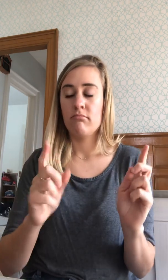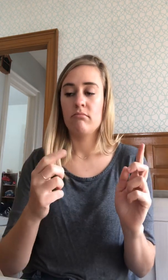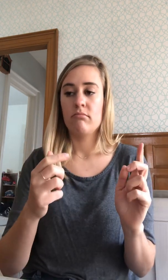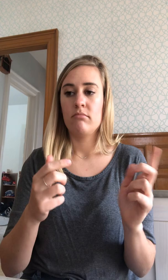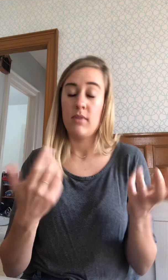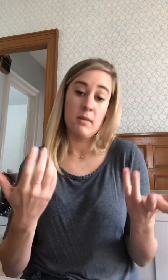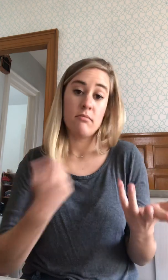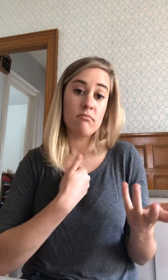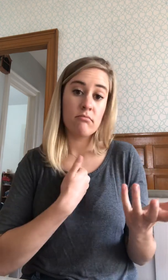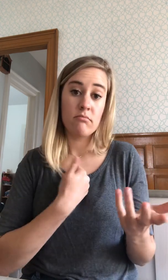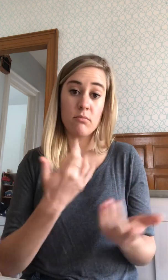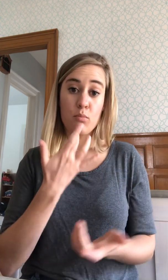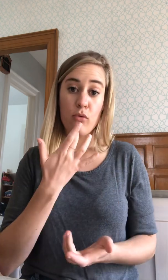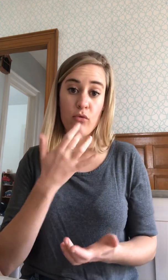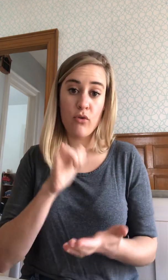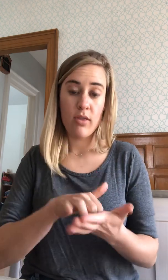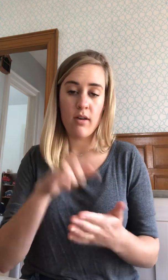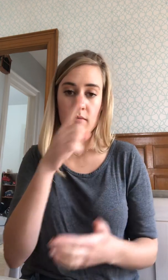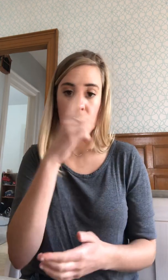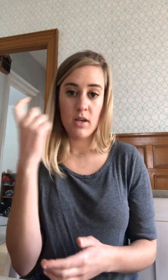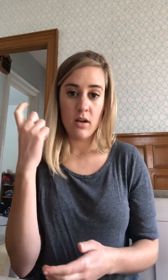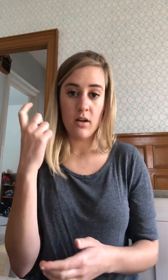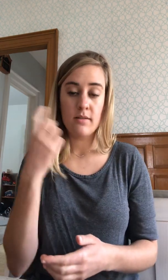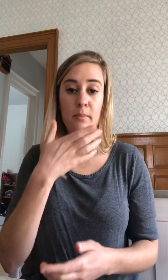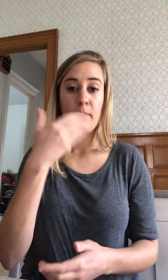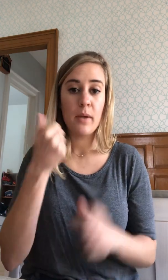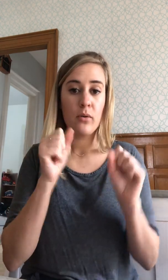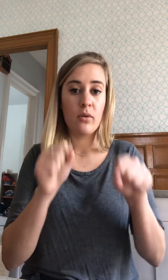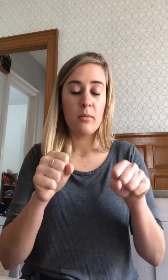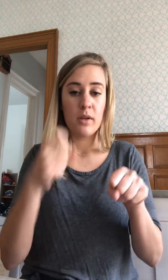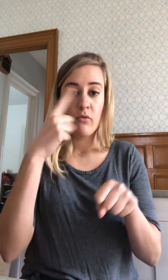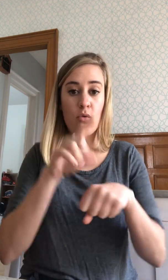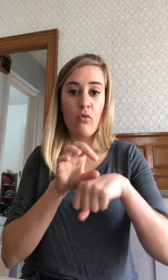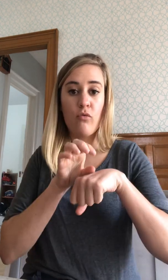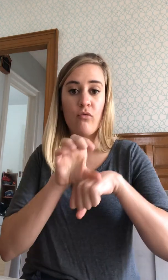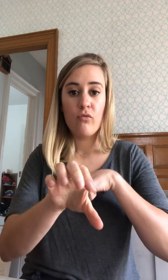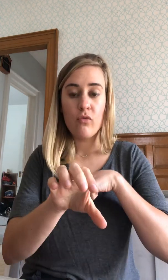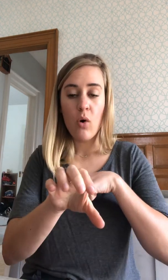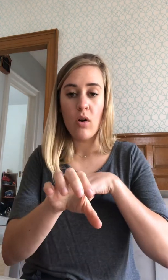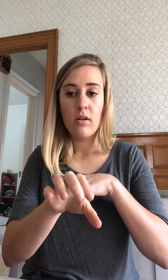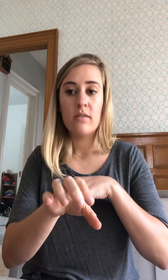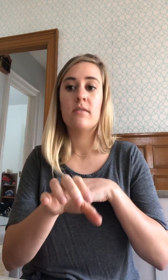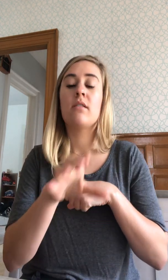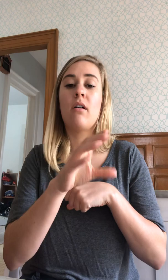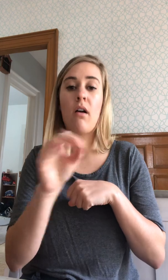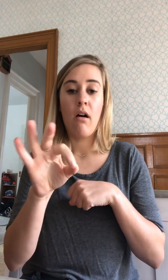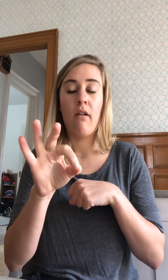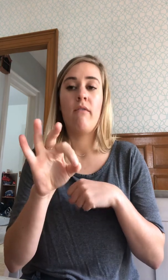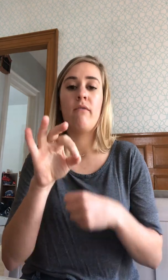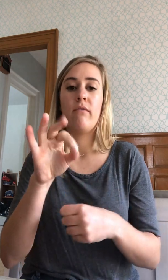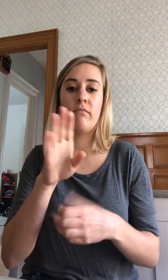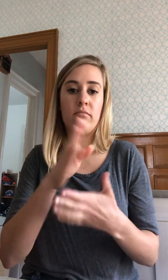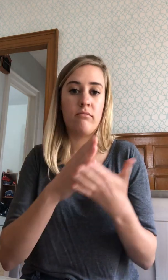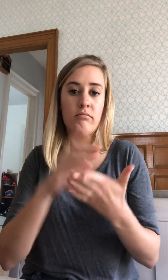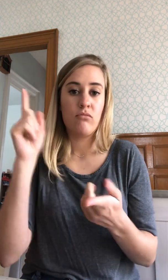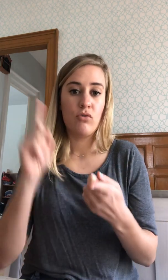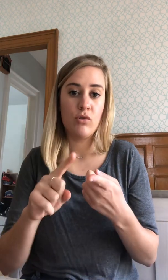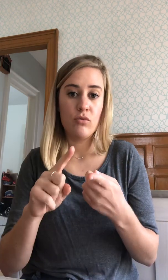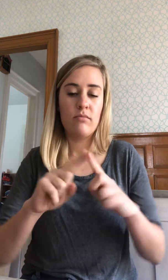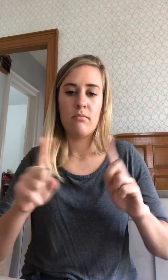it gives you better ability to generate forces to get the fractures reduced. But not every surgeon will use wires in the anterior